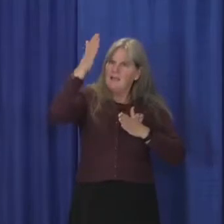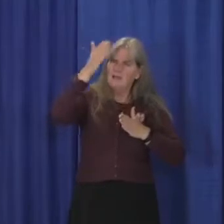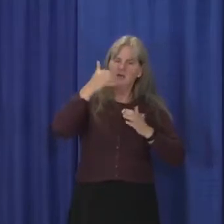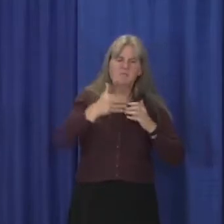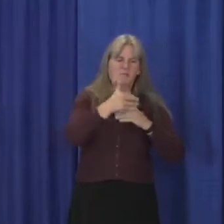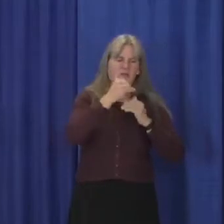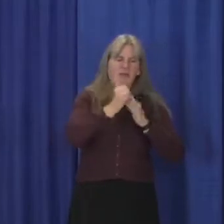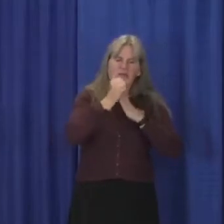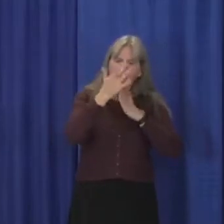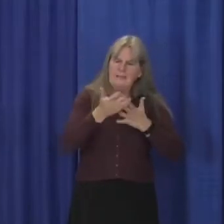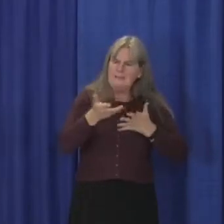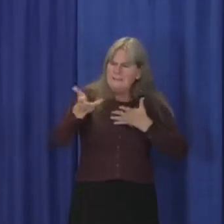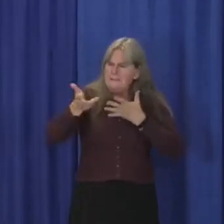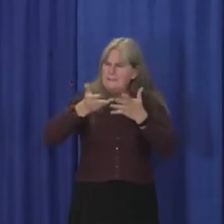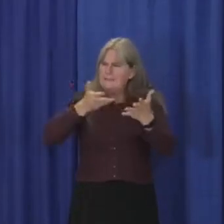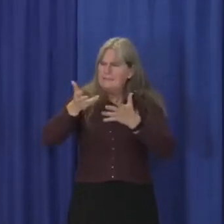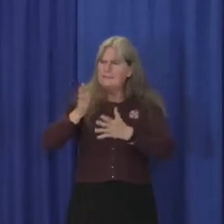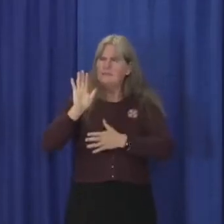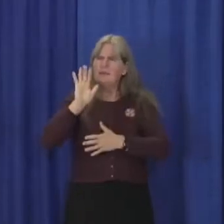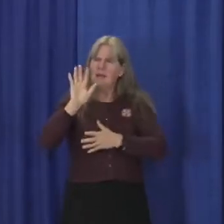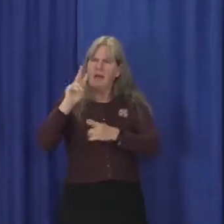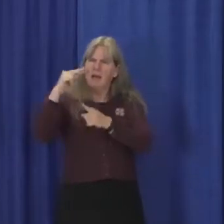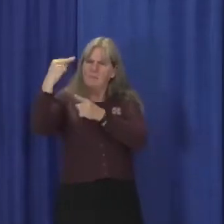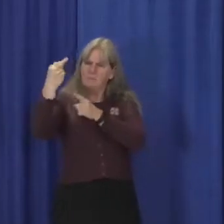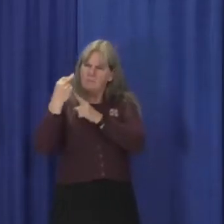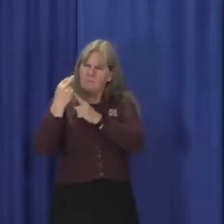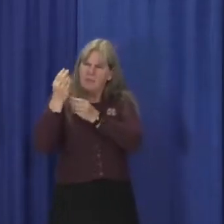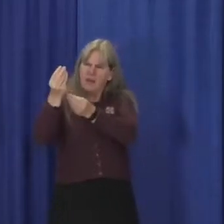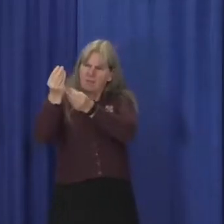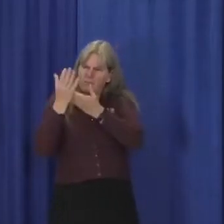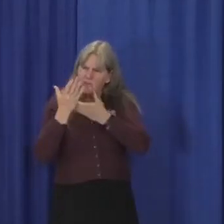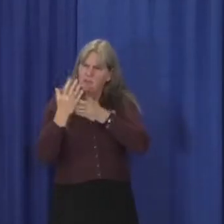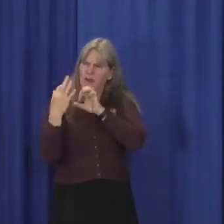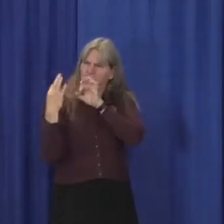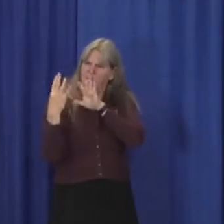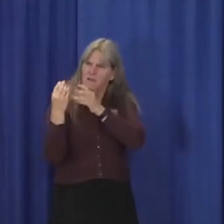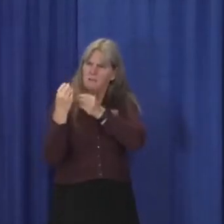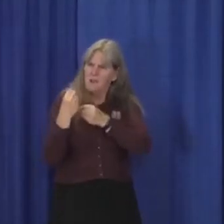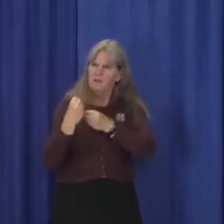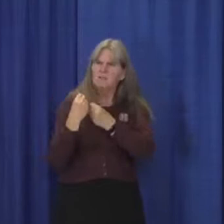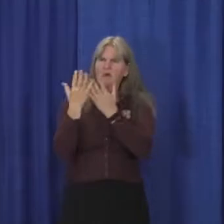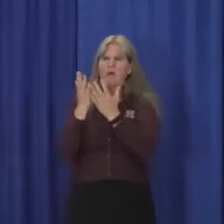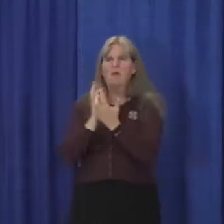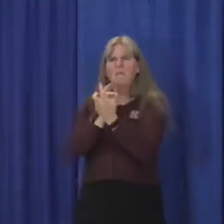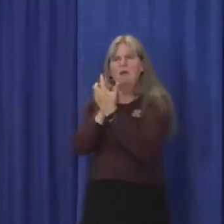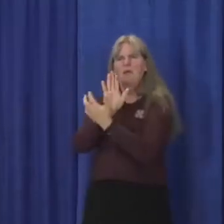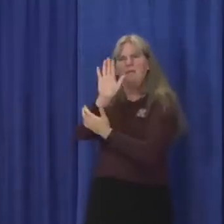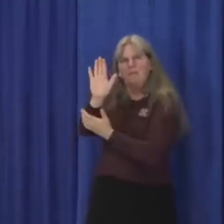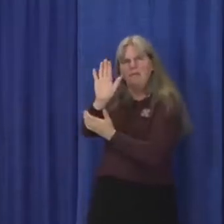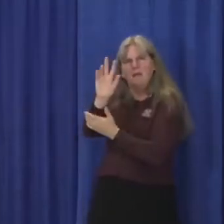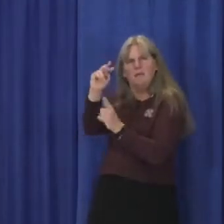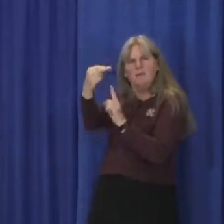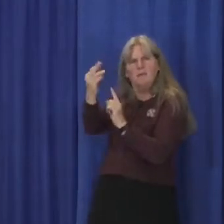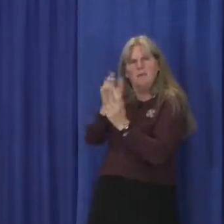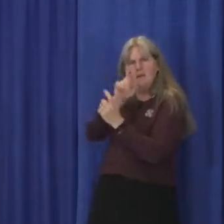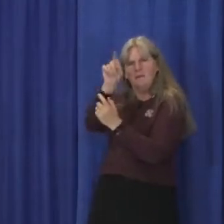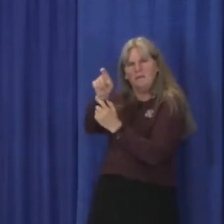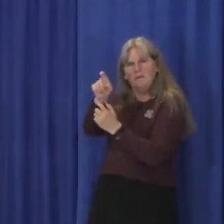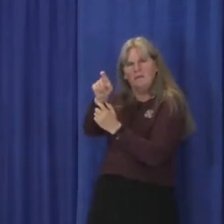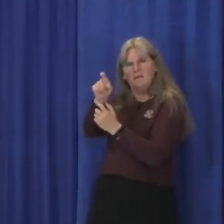they do so with the most up-to-date information. They help us. To help the community, to make sure